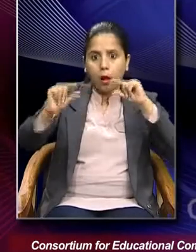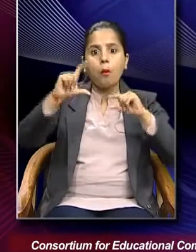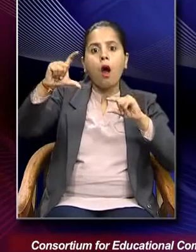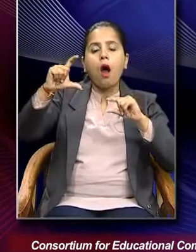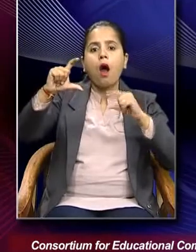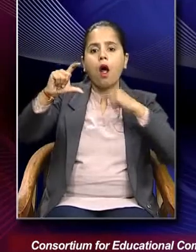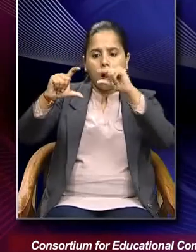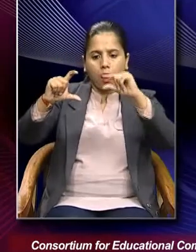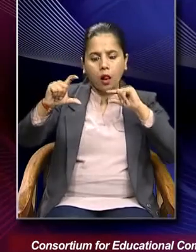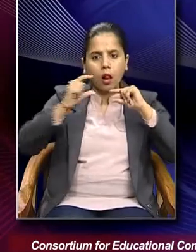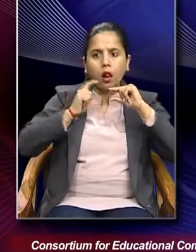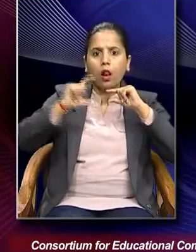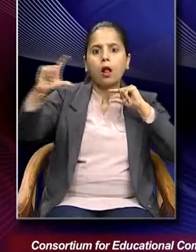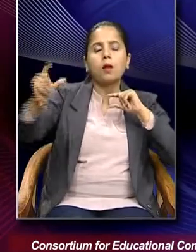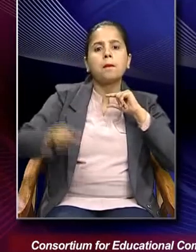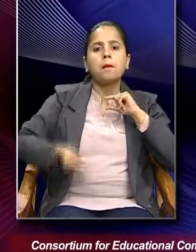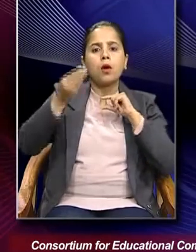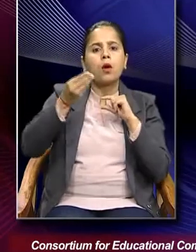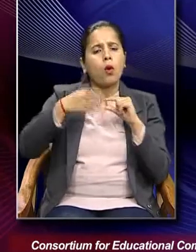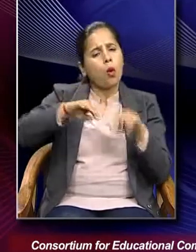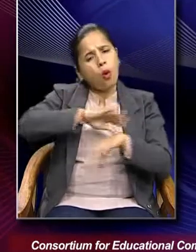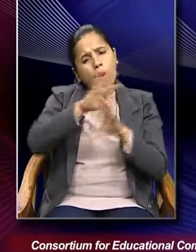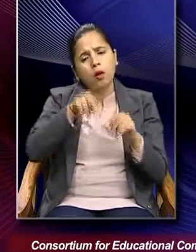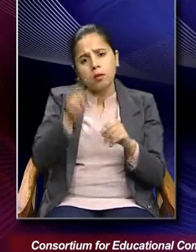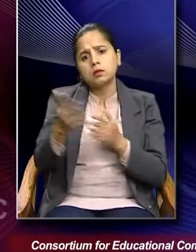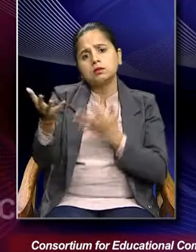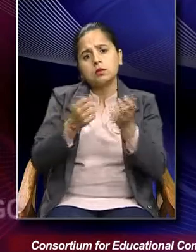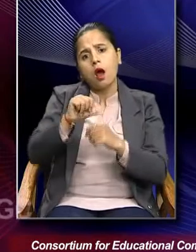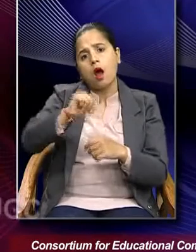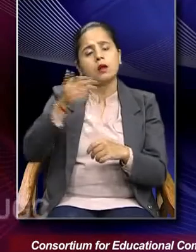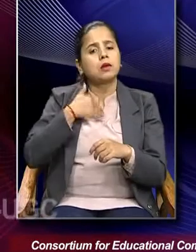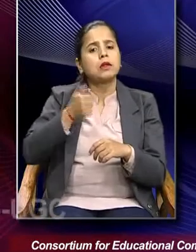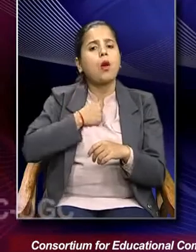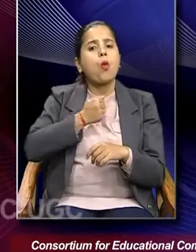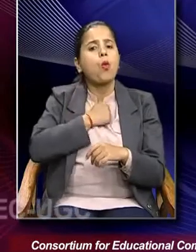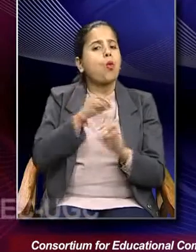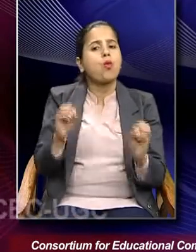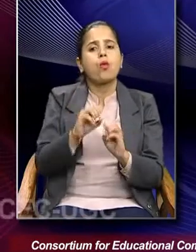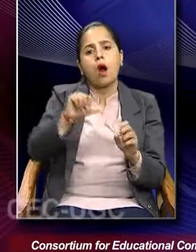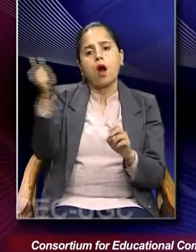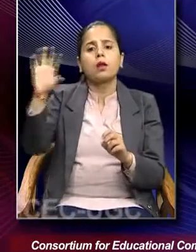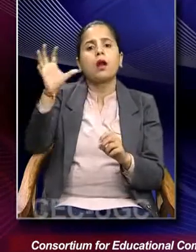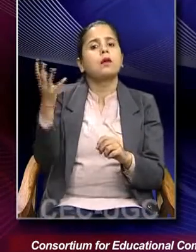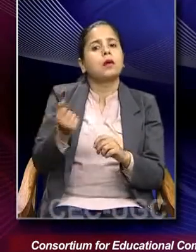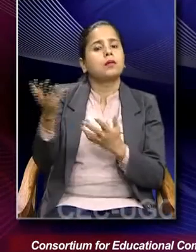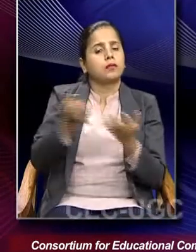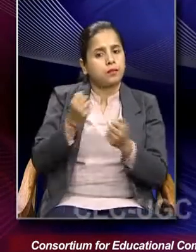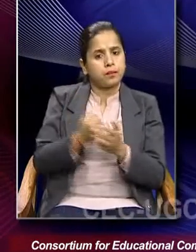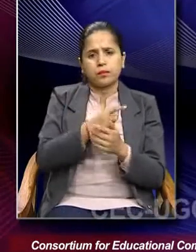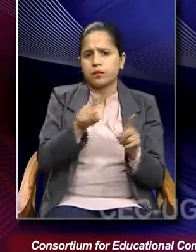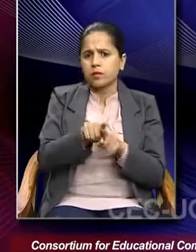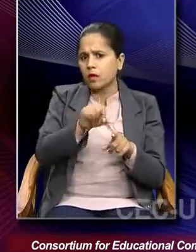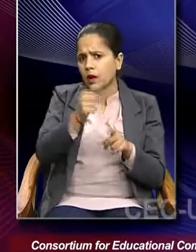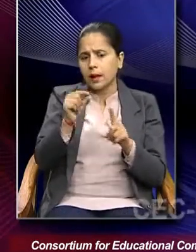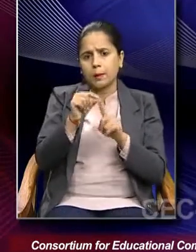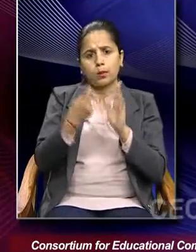because they have to import almost everything from other states. Prebisch's solution was also similarly